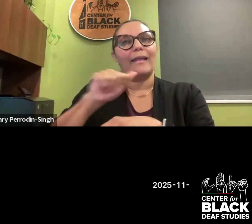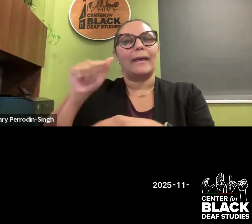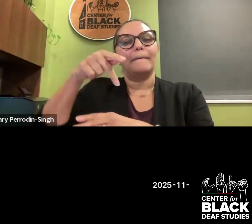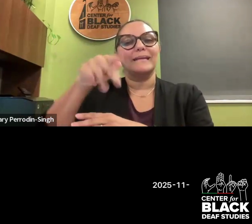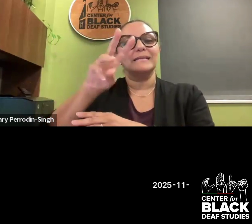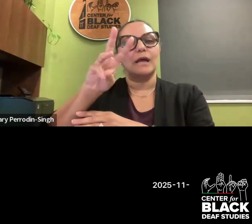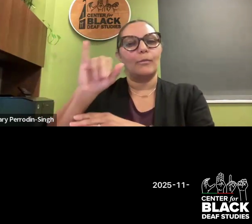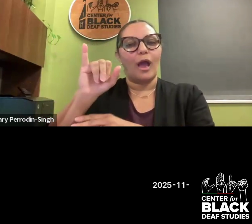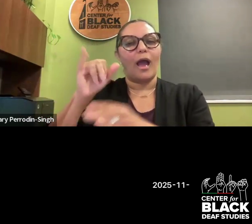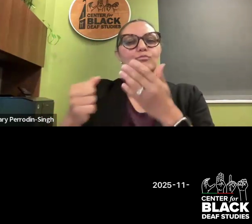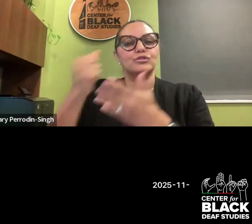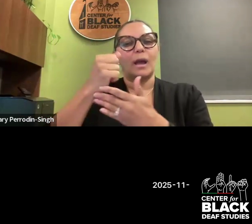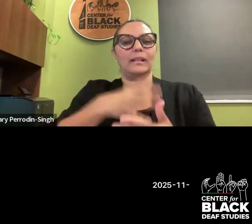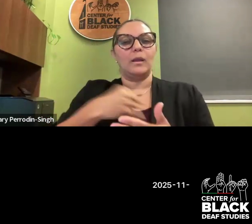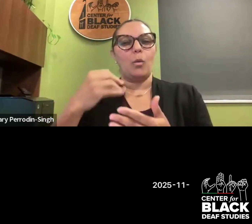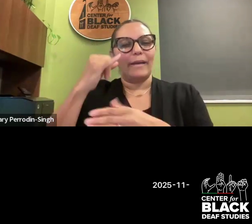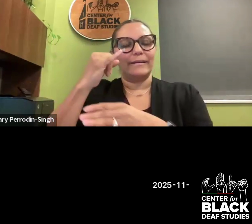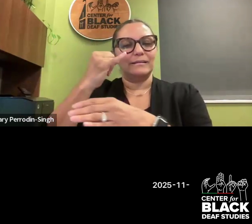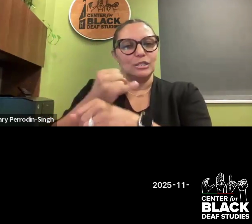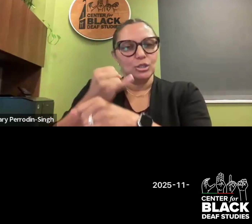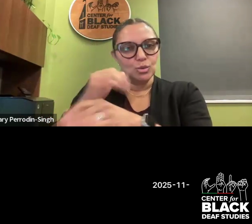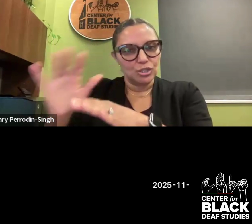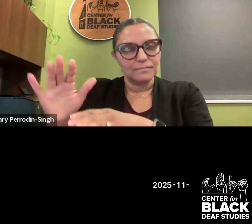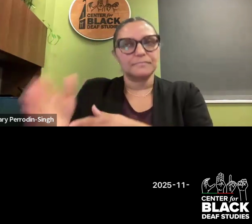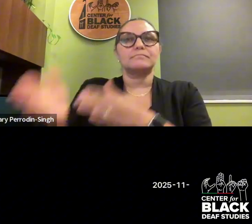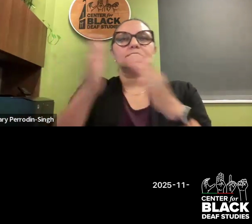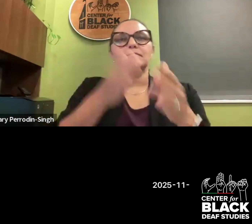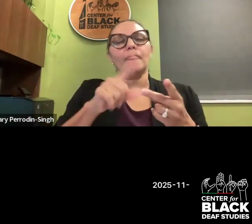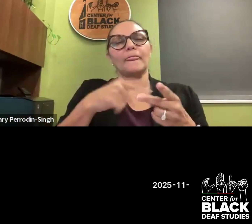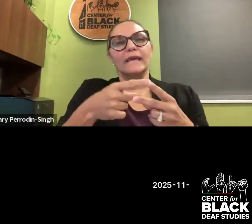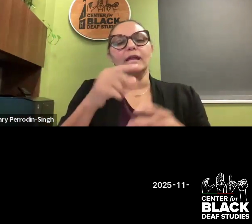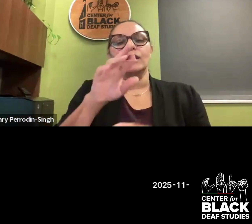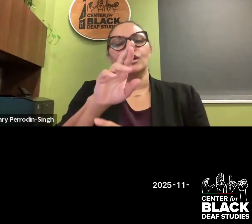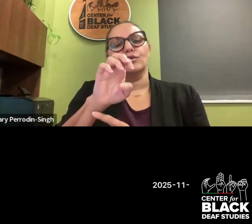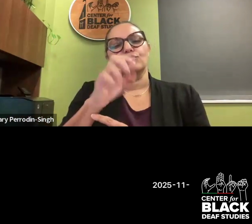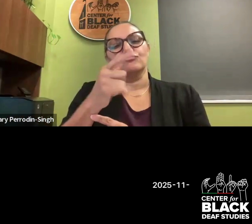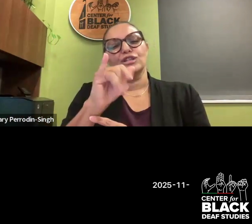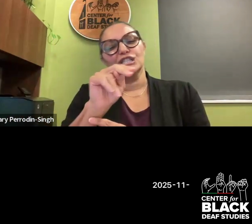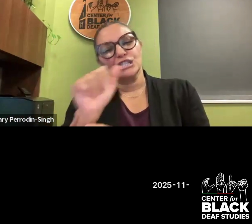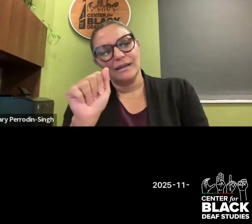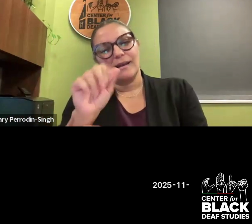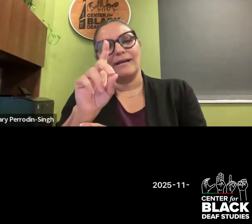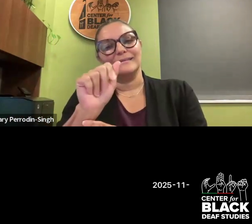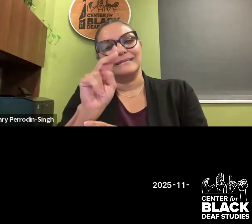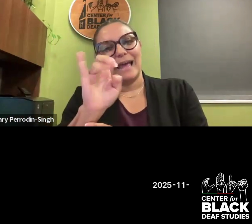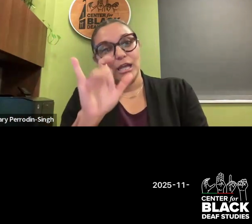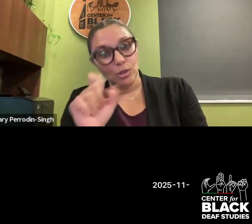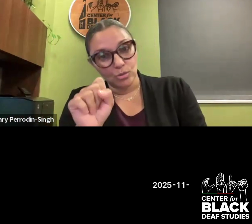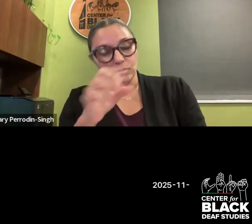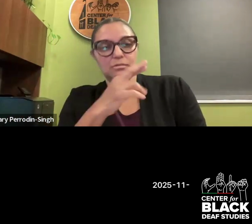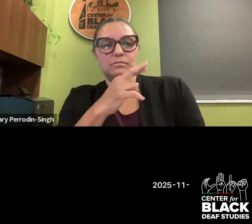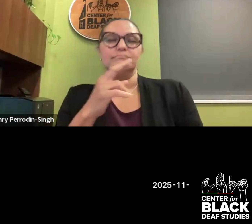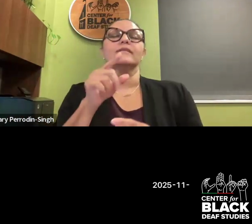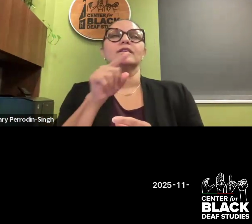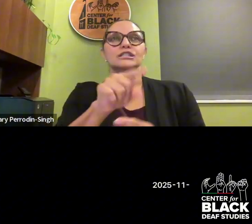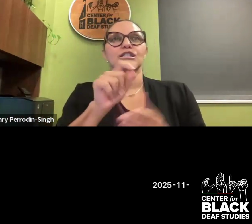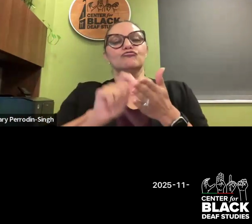their experience working at a PWI, a predominantly white institution. And then Regina